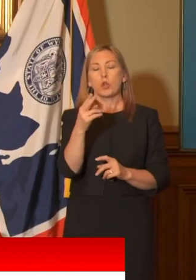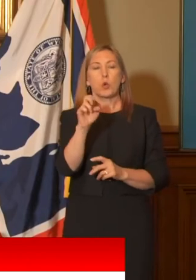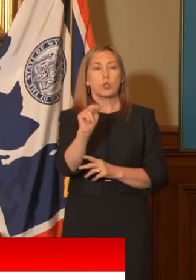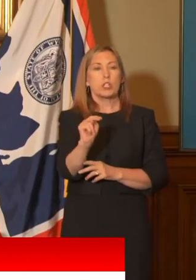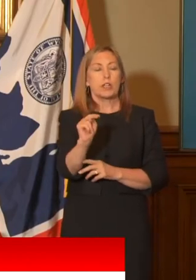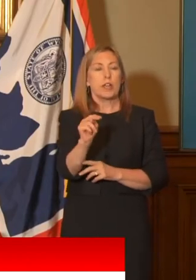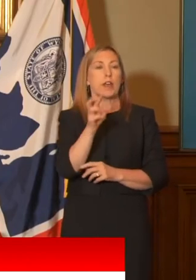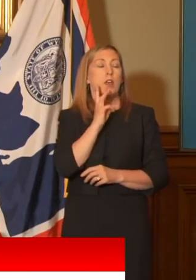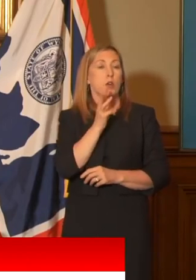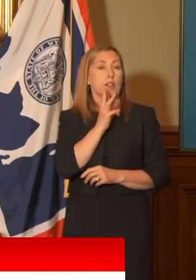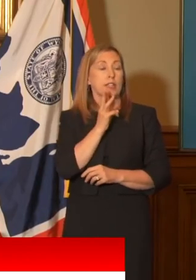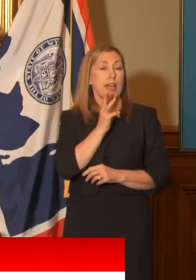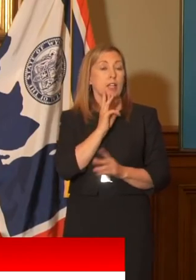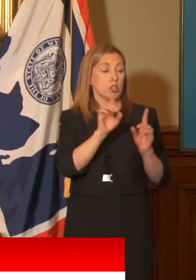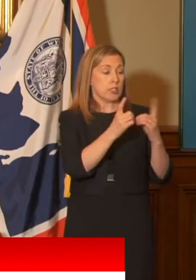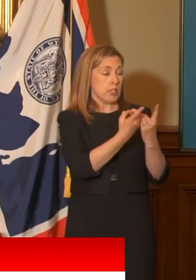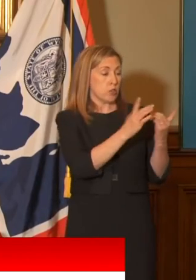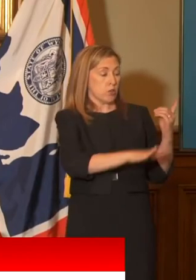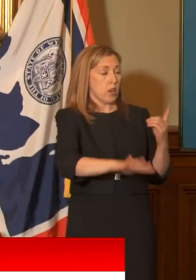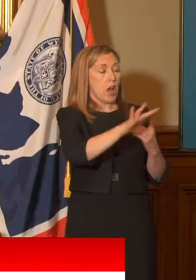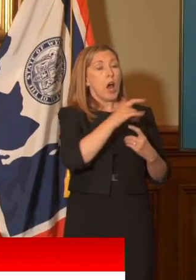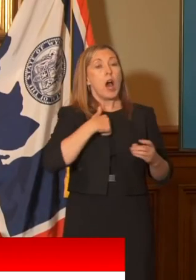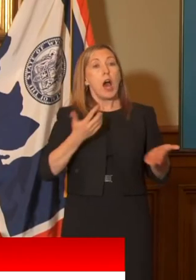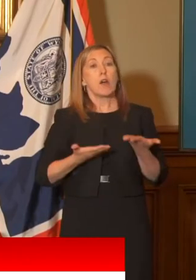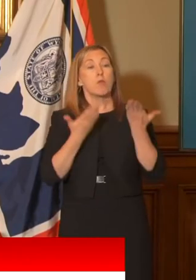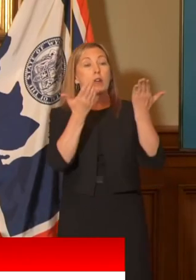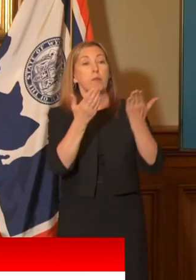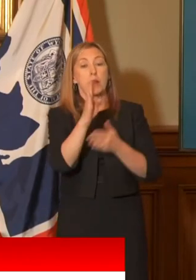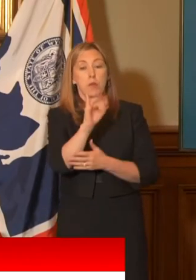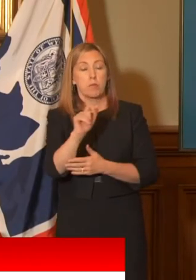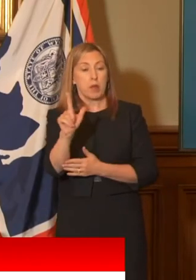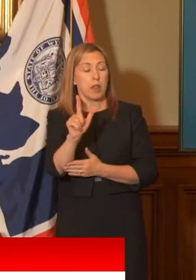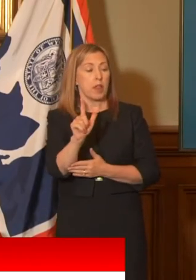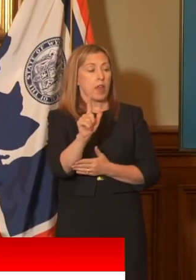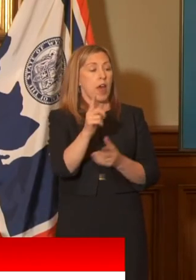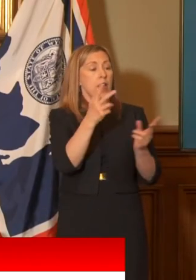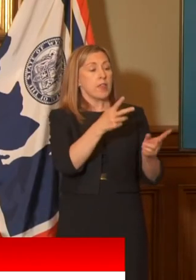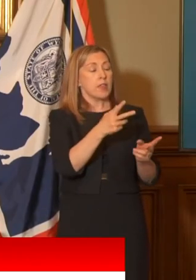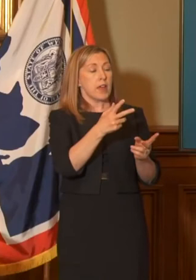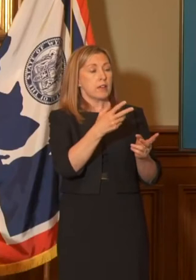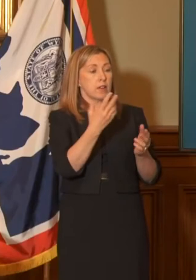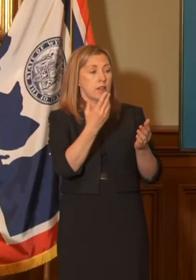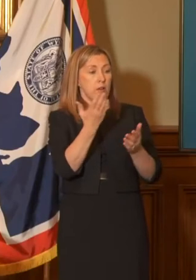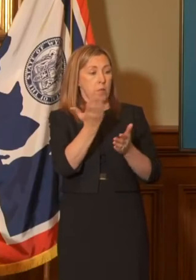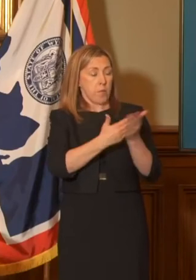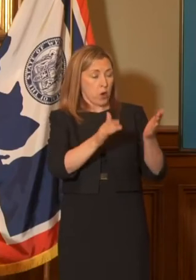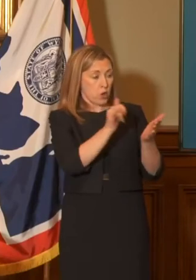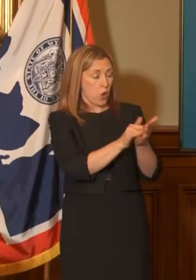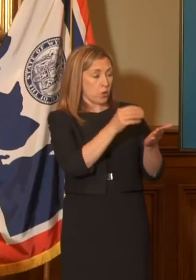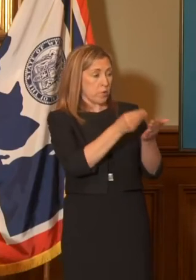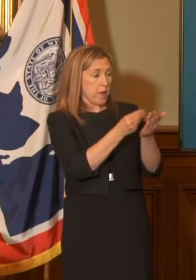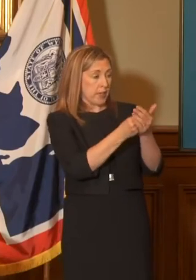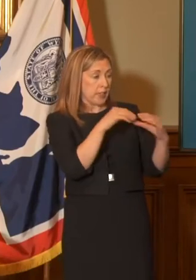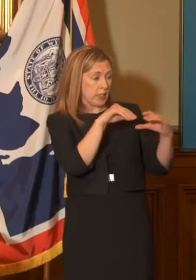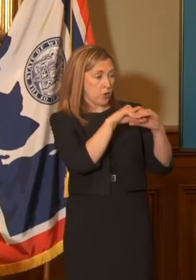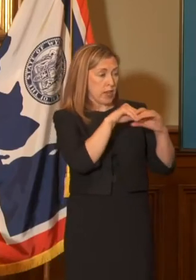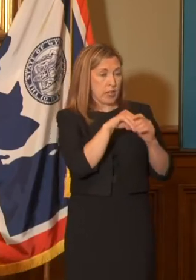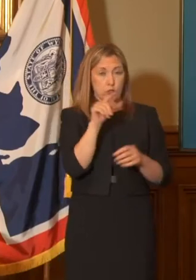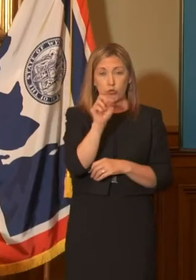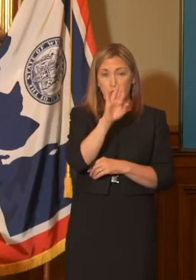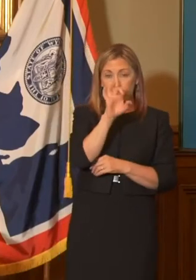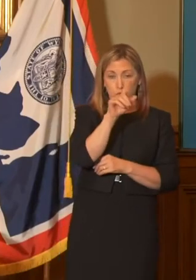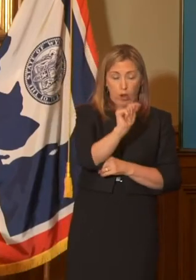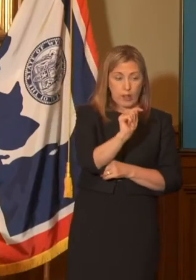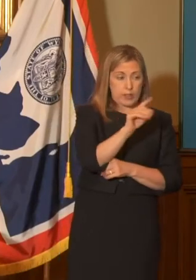for example, where I recommended a bill that takes a certain portion of the funds that are in trust